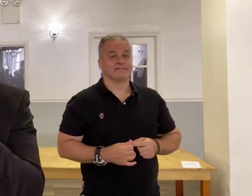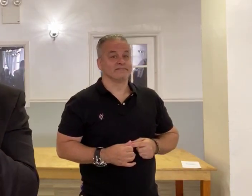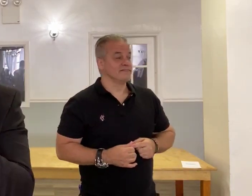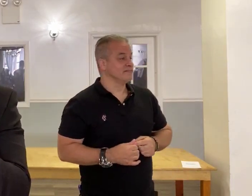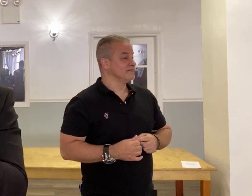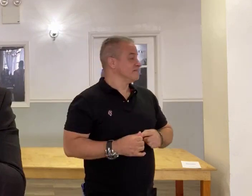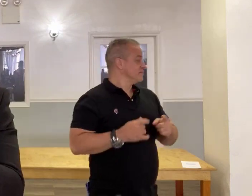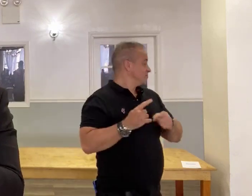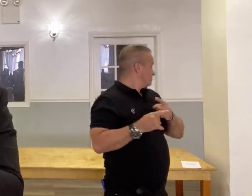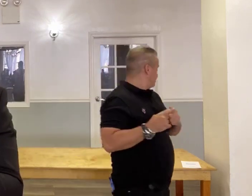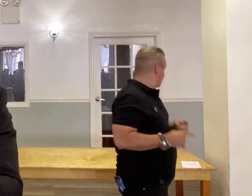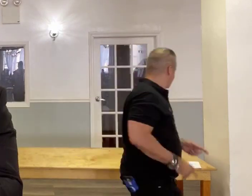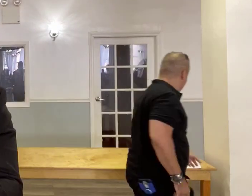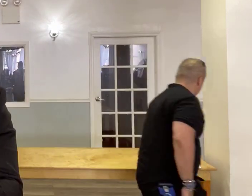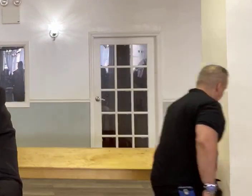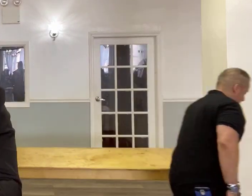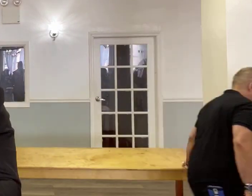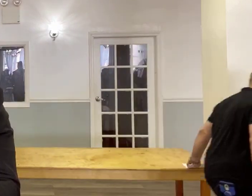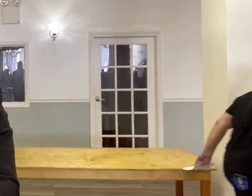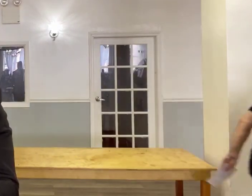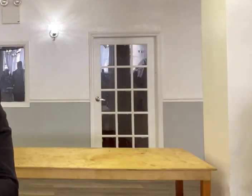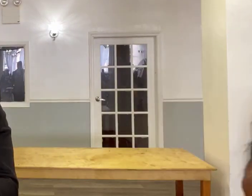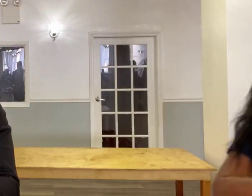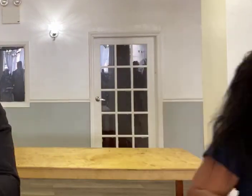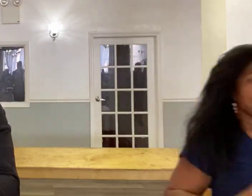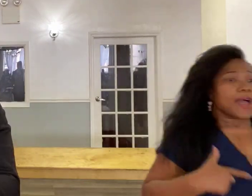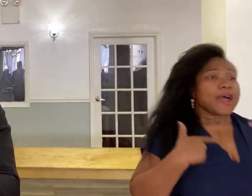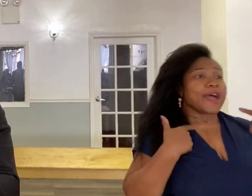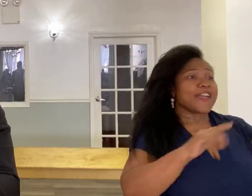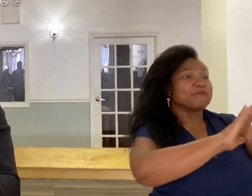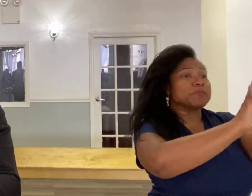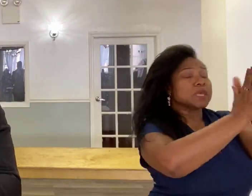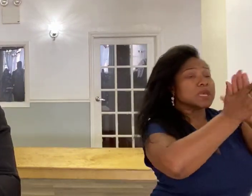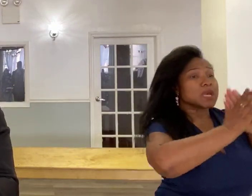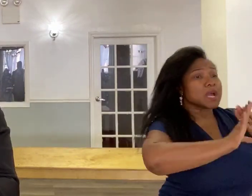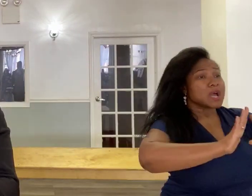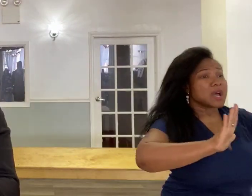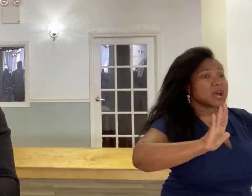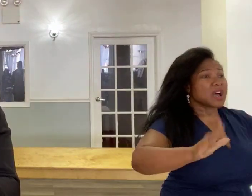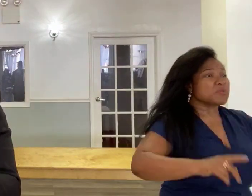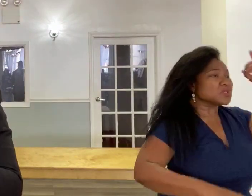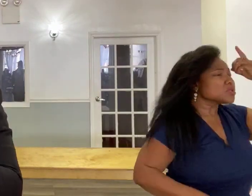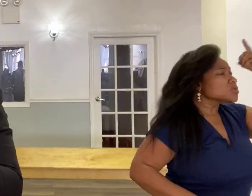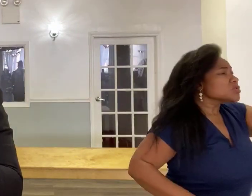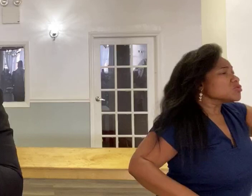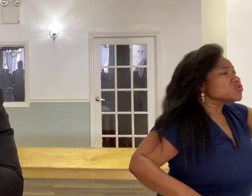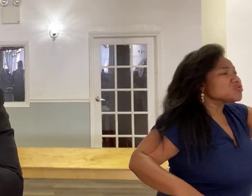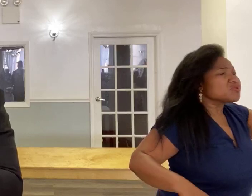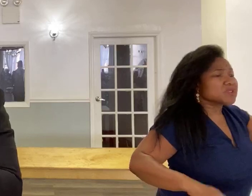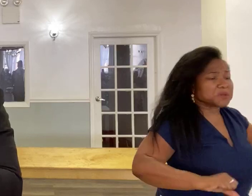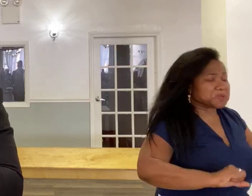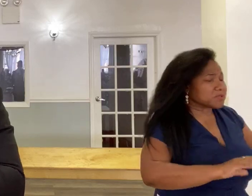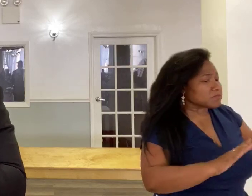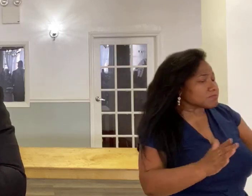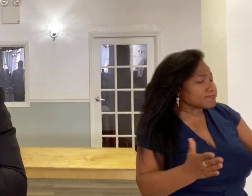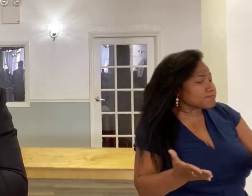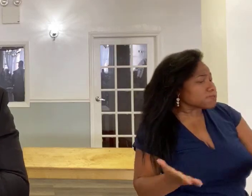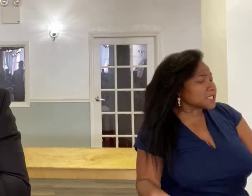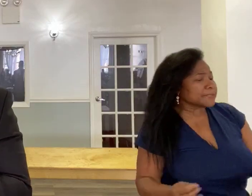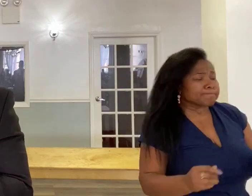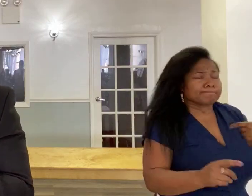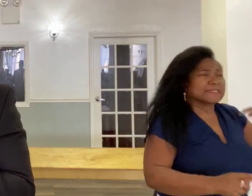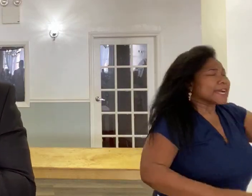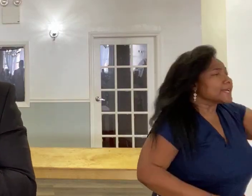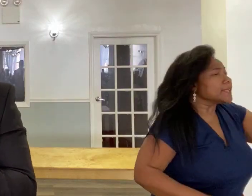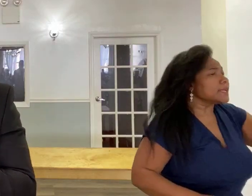Life becomes a shattered dream that's slipping through my trembling hands. I need